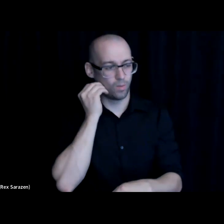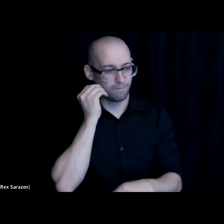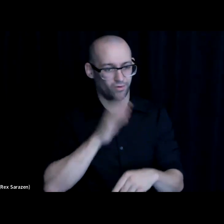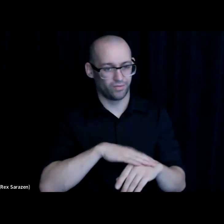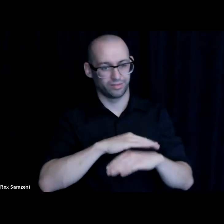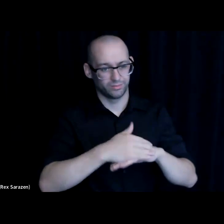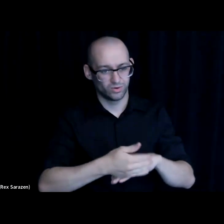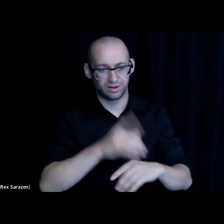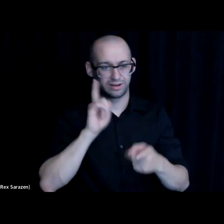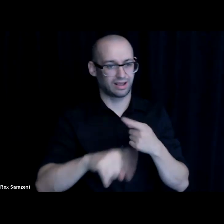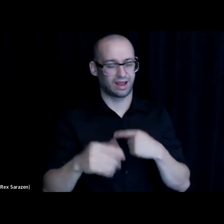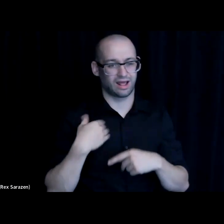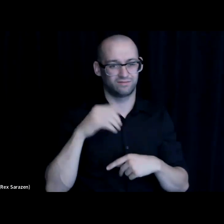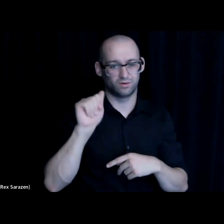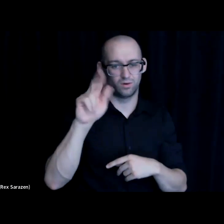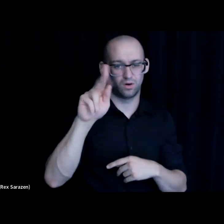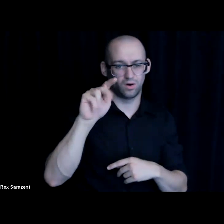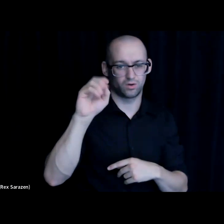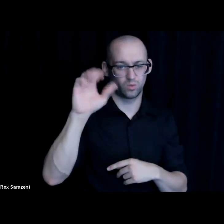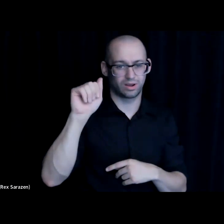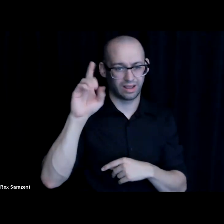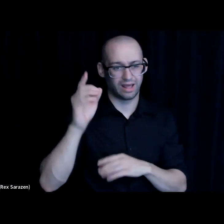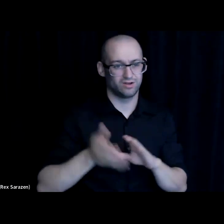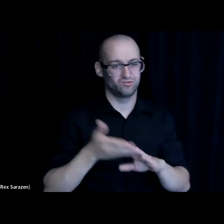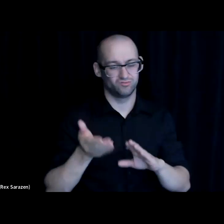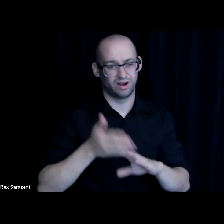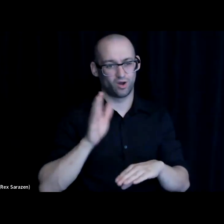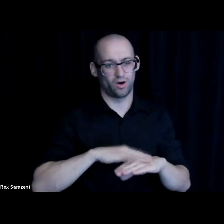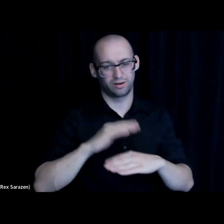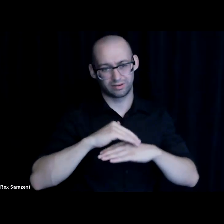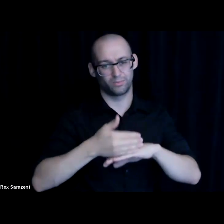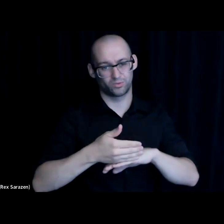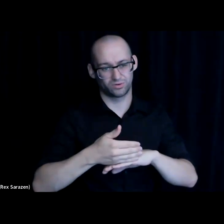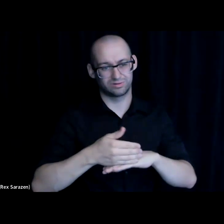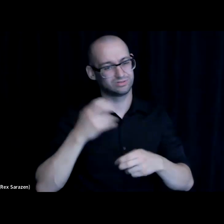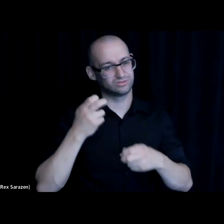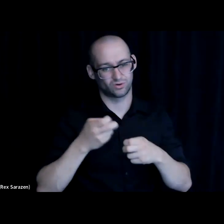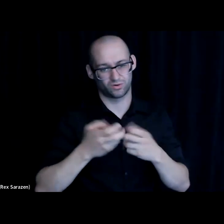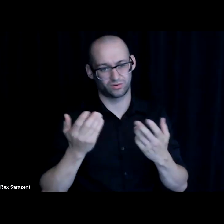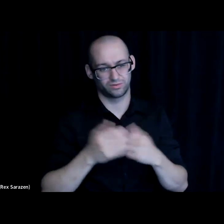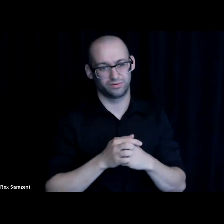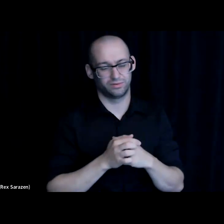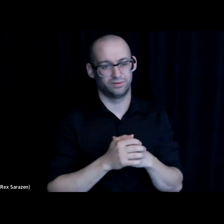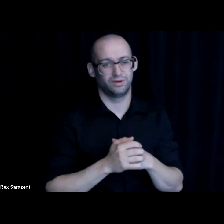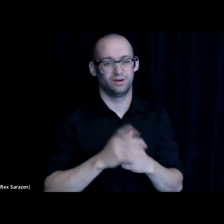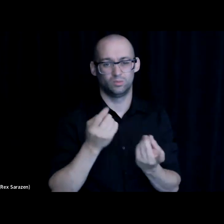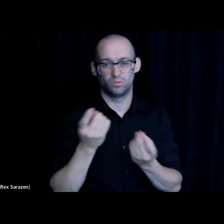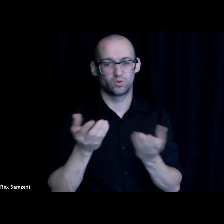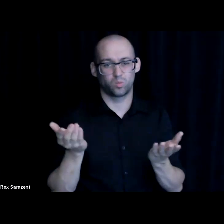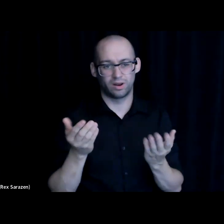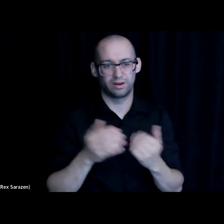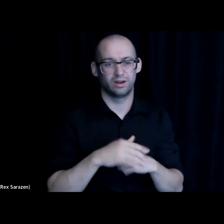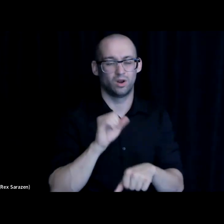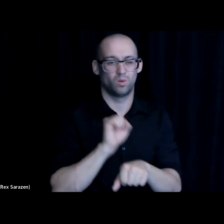you can't have AutoCAD really, located on like a local computer. They can't do that anywhere. So what we did was we actually